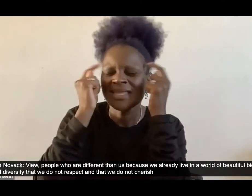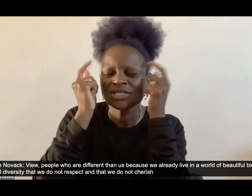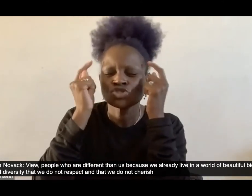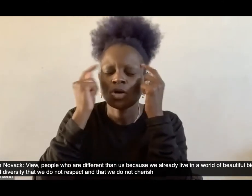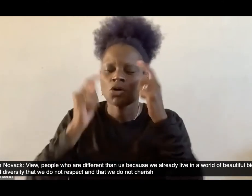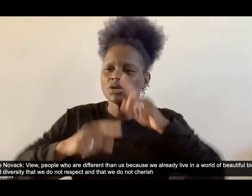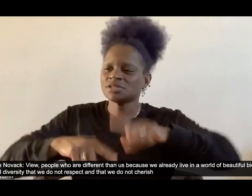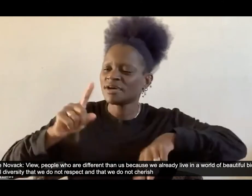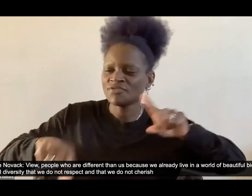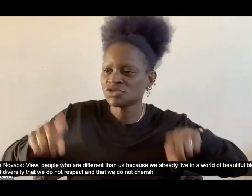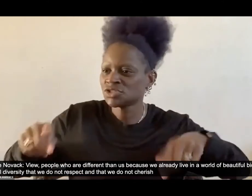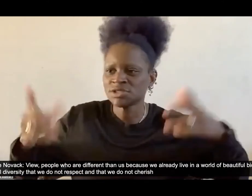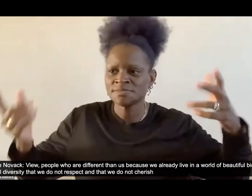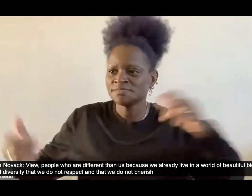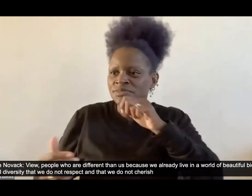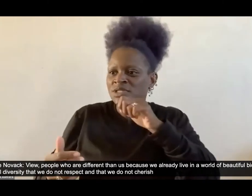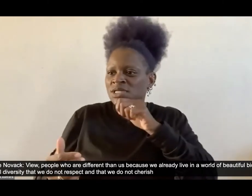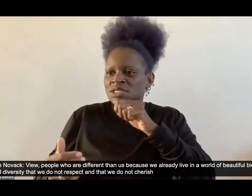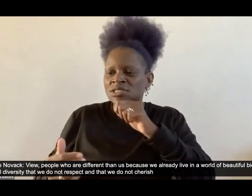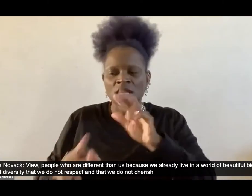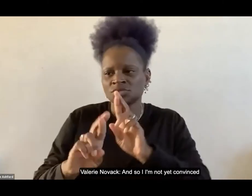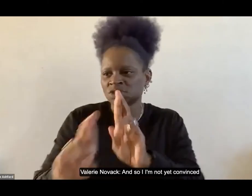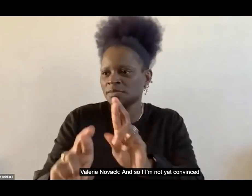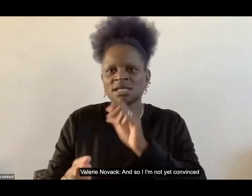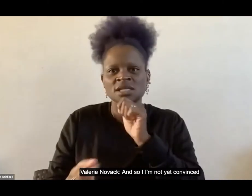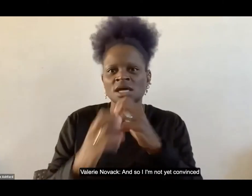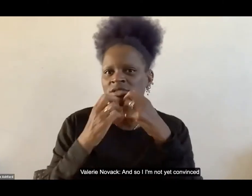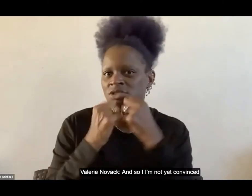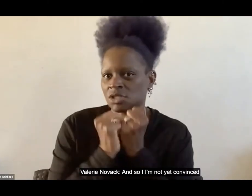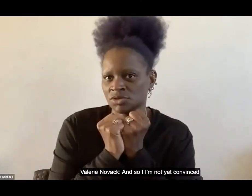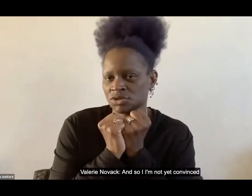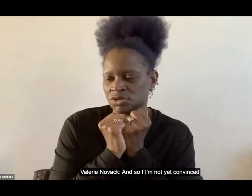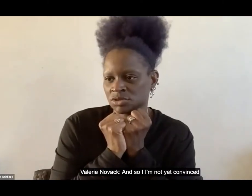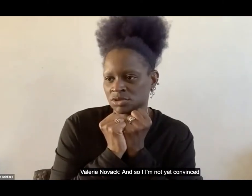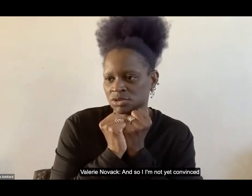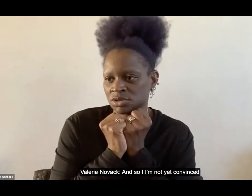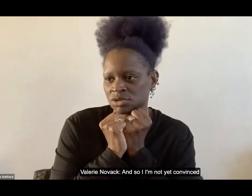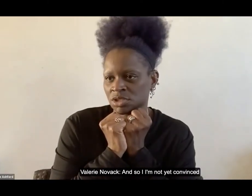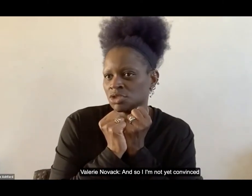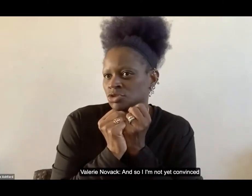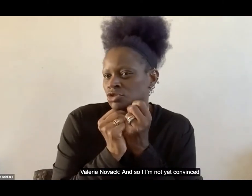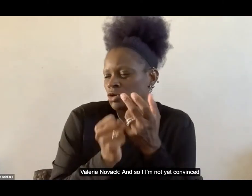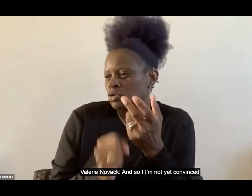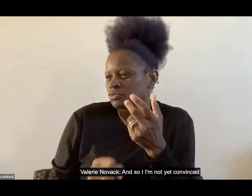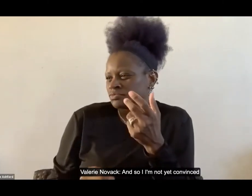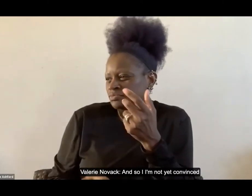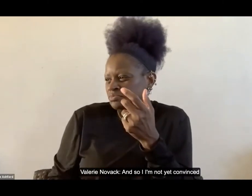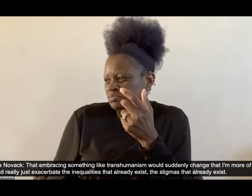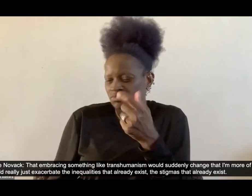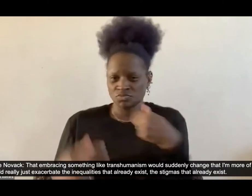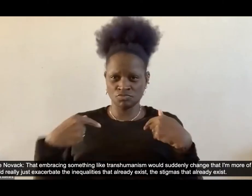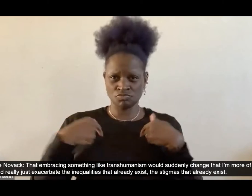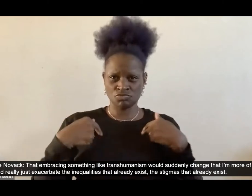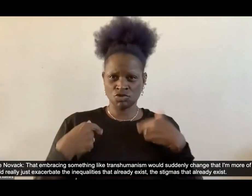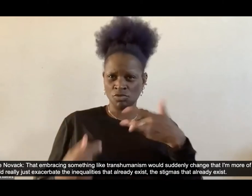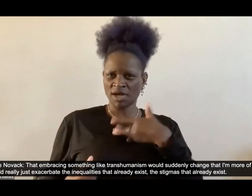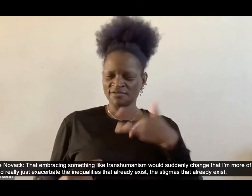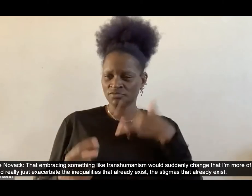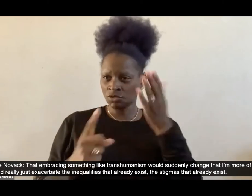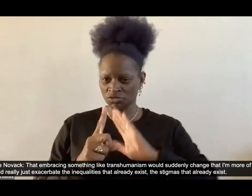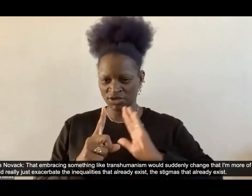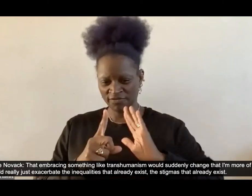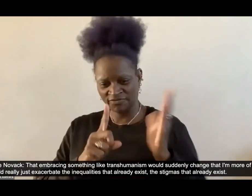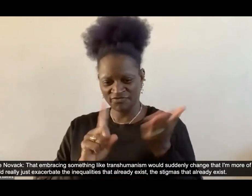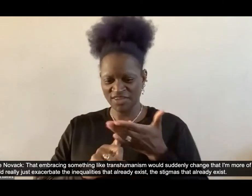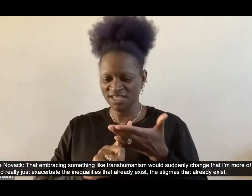and that we do not cherish um and so i i'm i i'm not yet convinced um that embracing